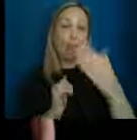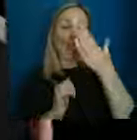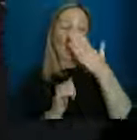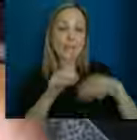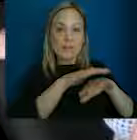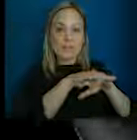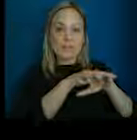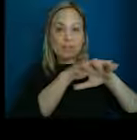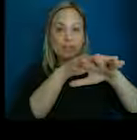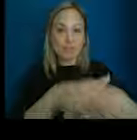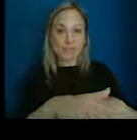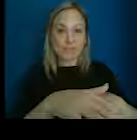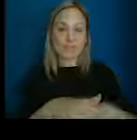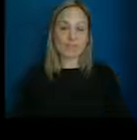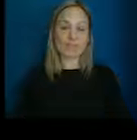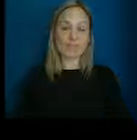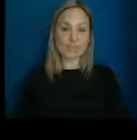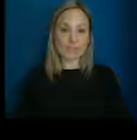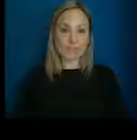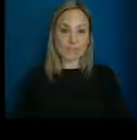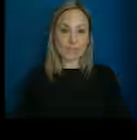And approaching the chair from the back.